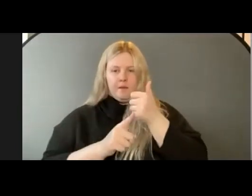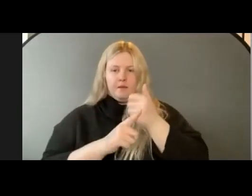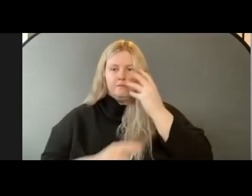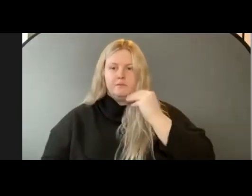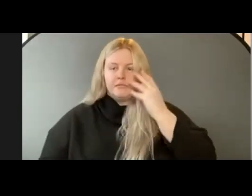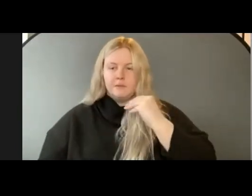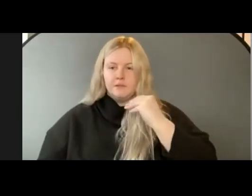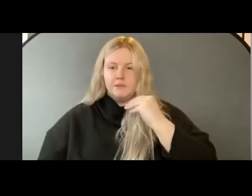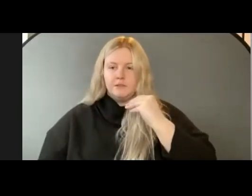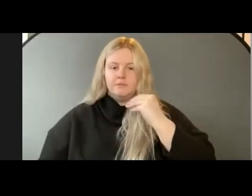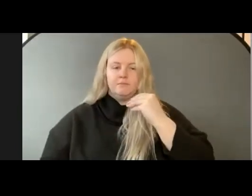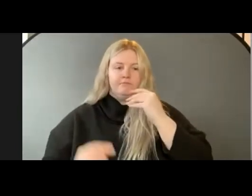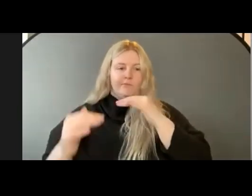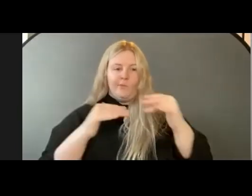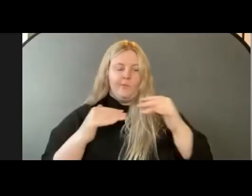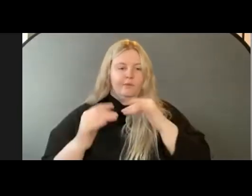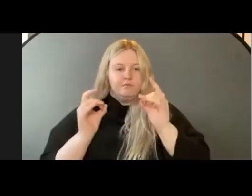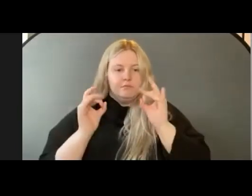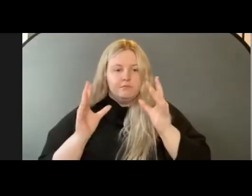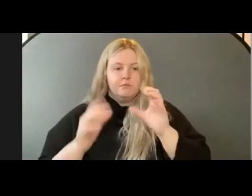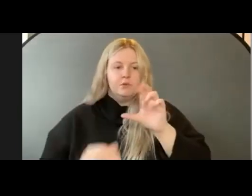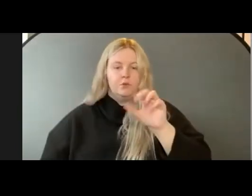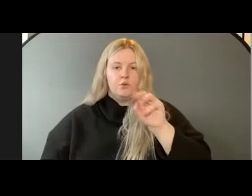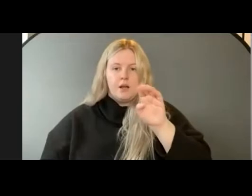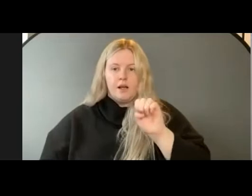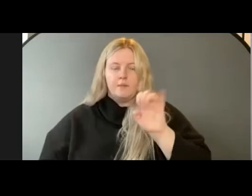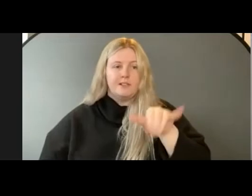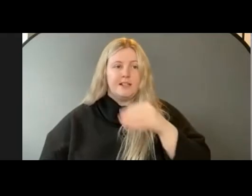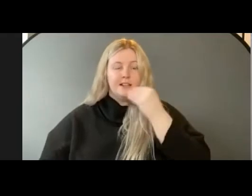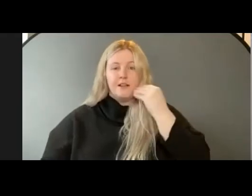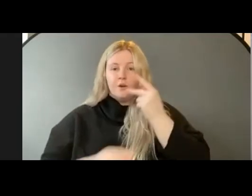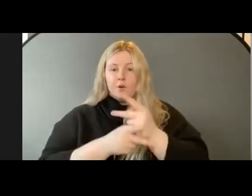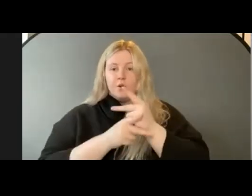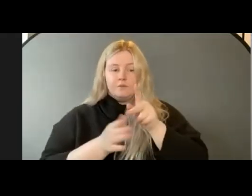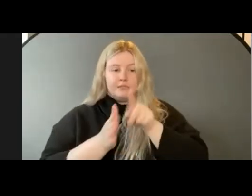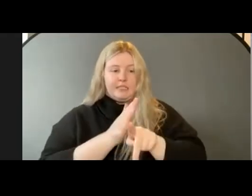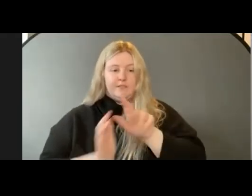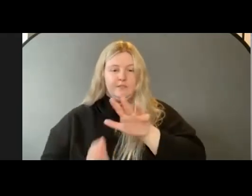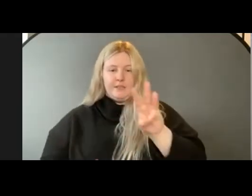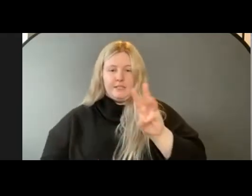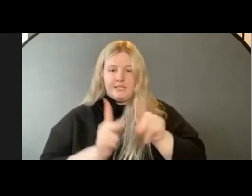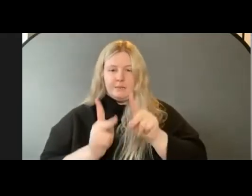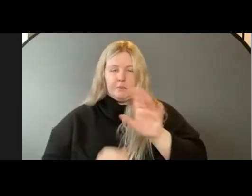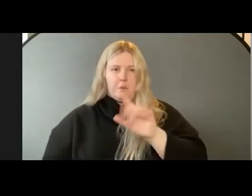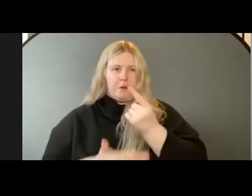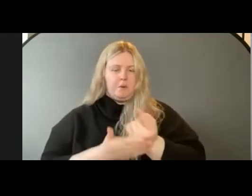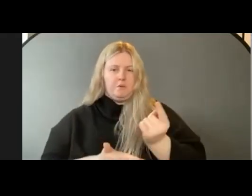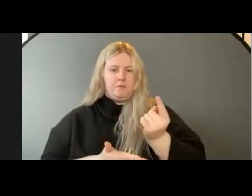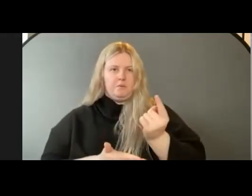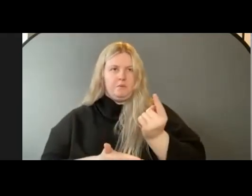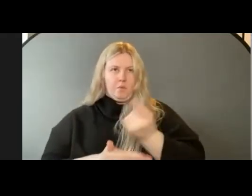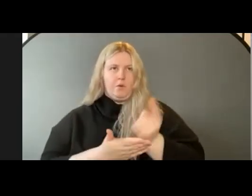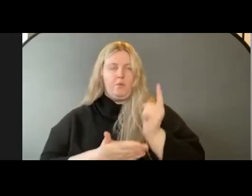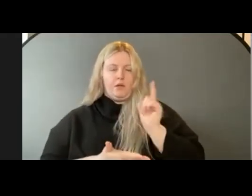seen horrific war crimes like the shelling of the care home that killed 56 residents about a week ago. We know that